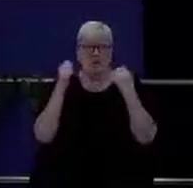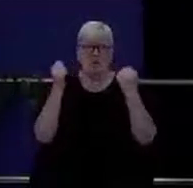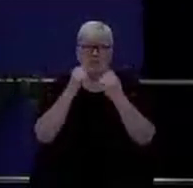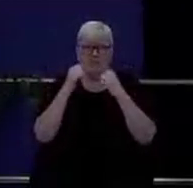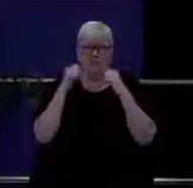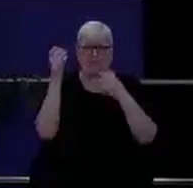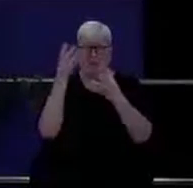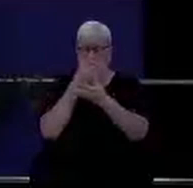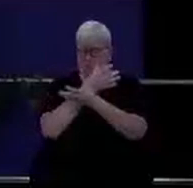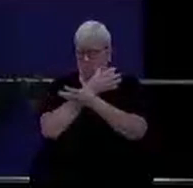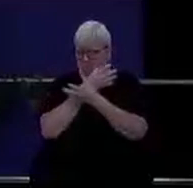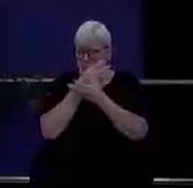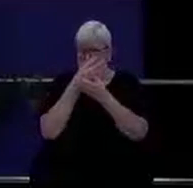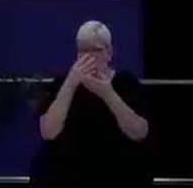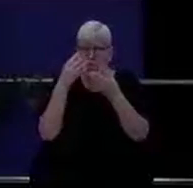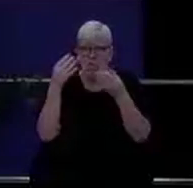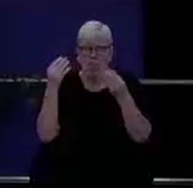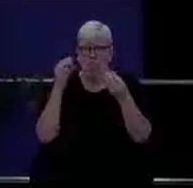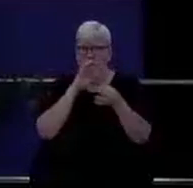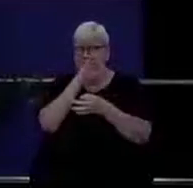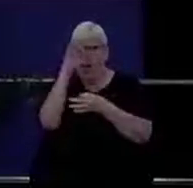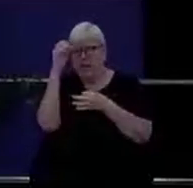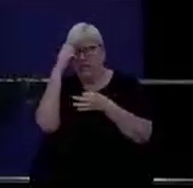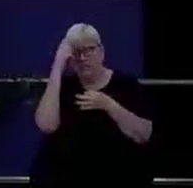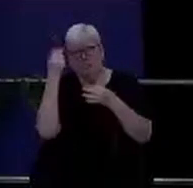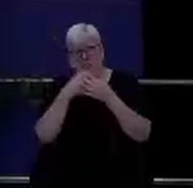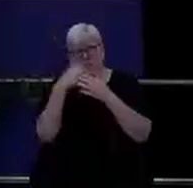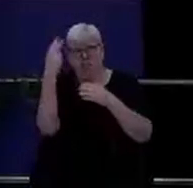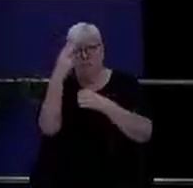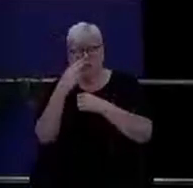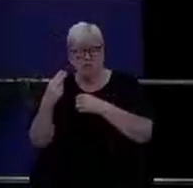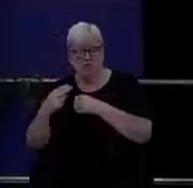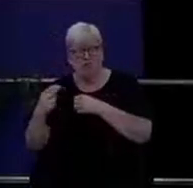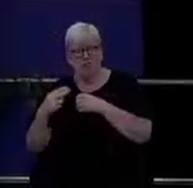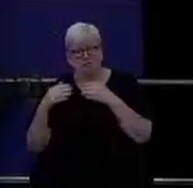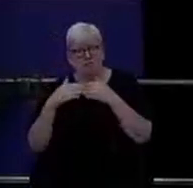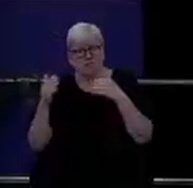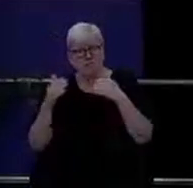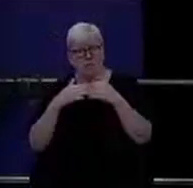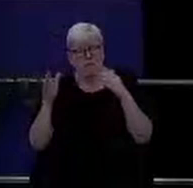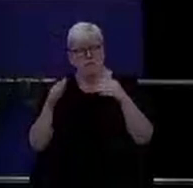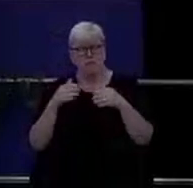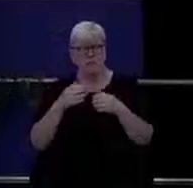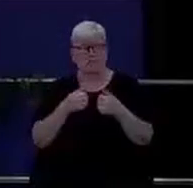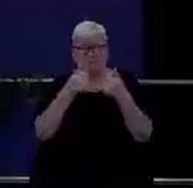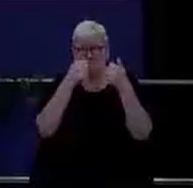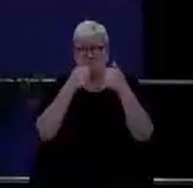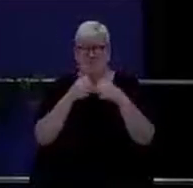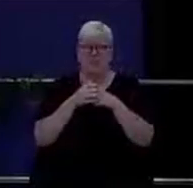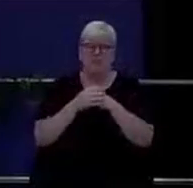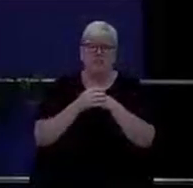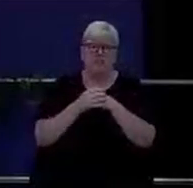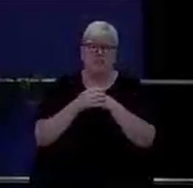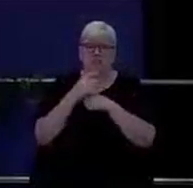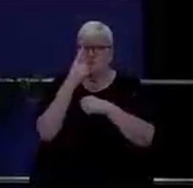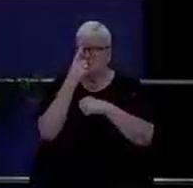landscape. I asked him if I could paint a mural on its large double doors. Bara ein blom, just